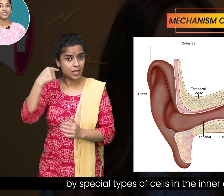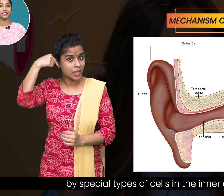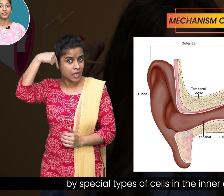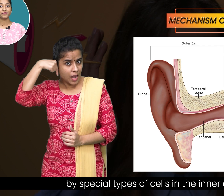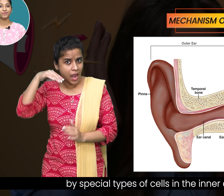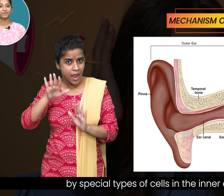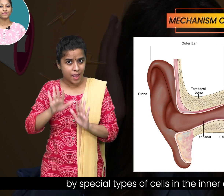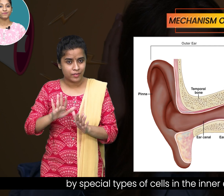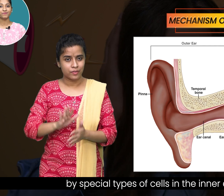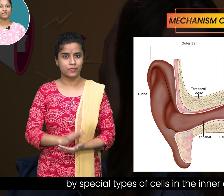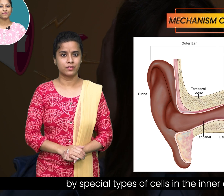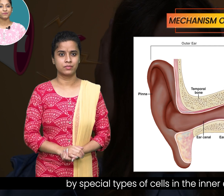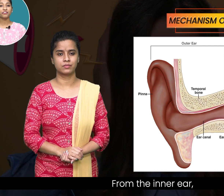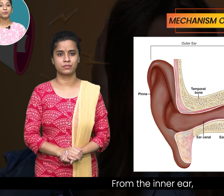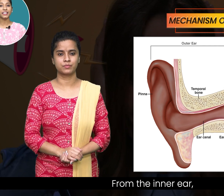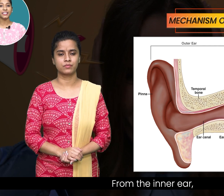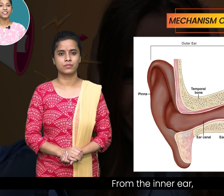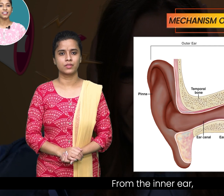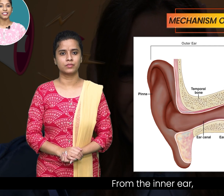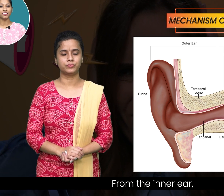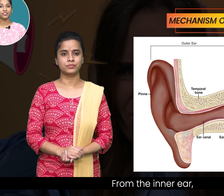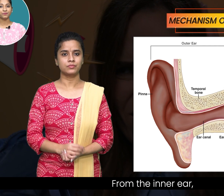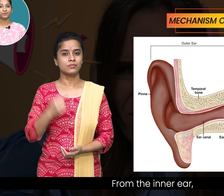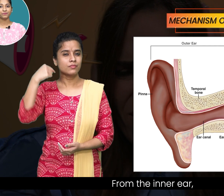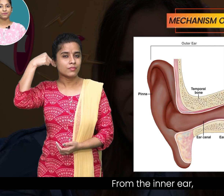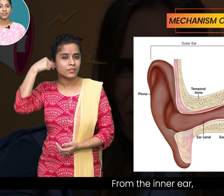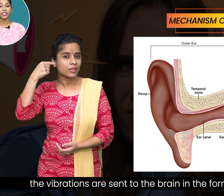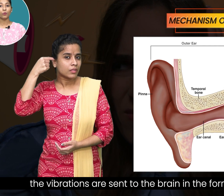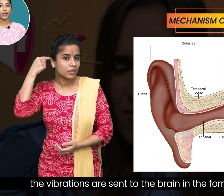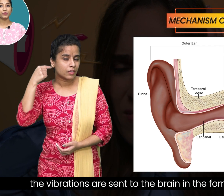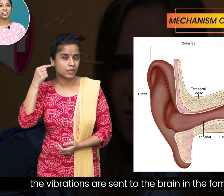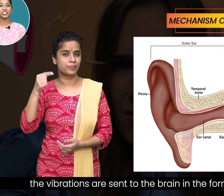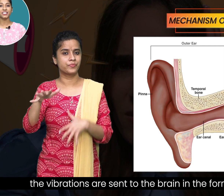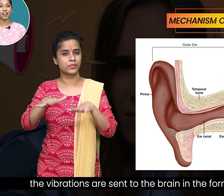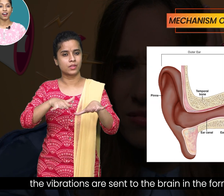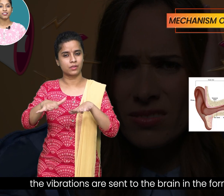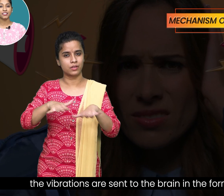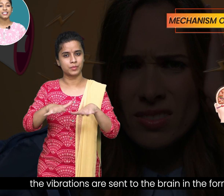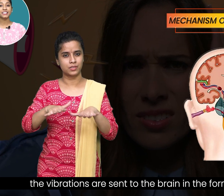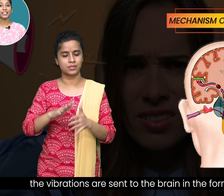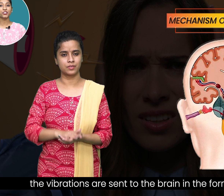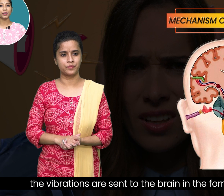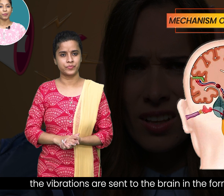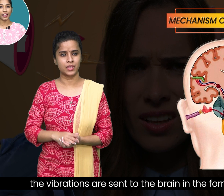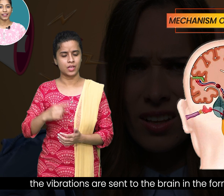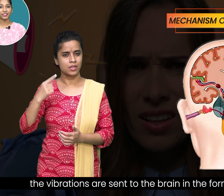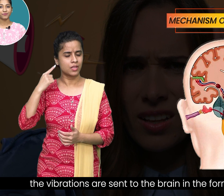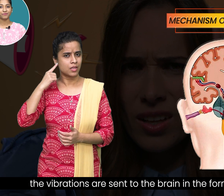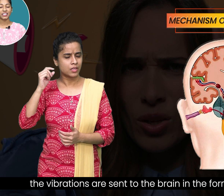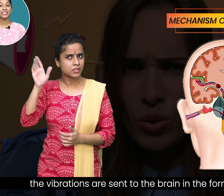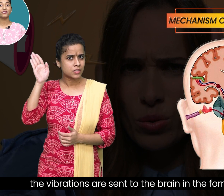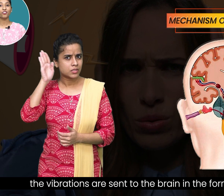inner ear. From the inner ear, the vibrations are sent to the